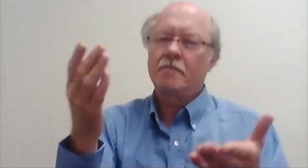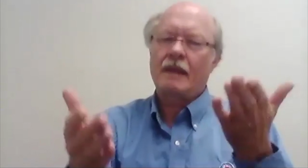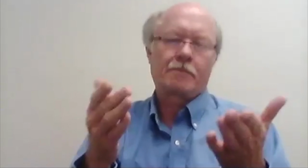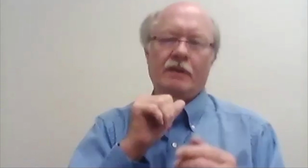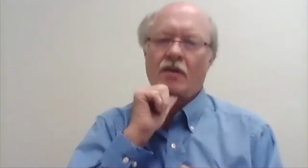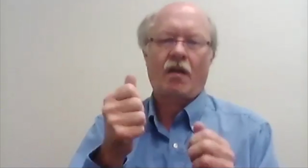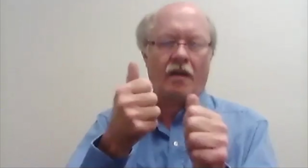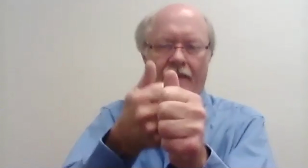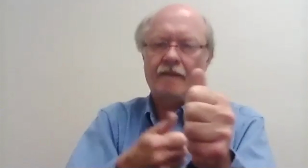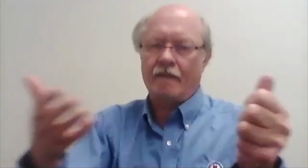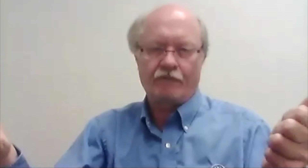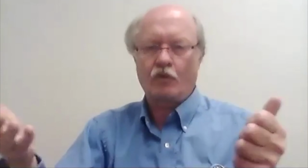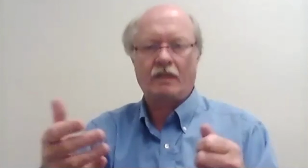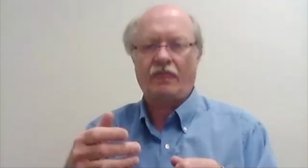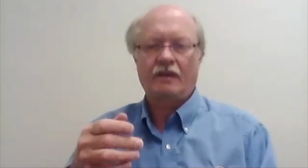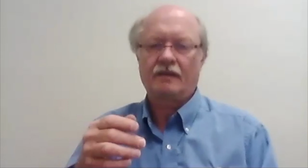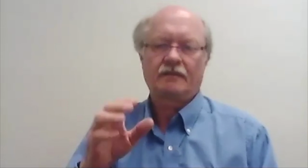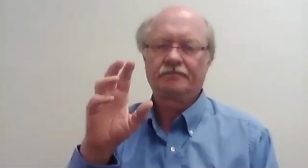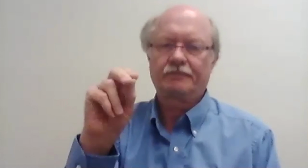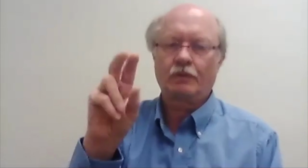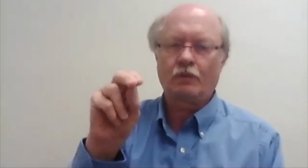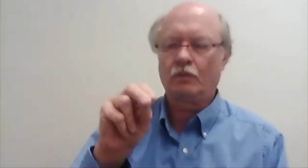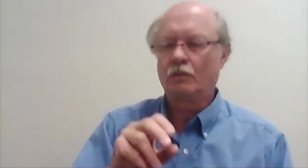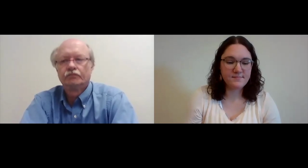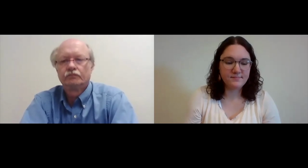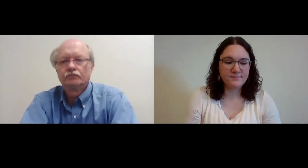tricks. It's really great advice that you've given.